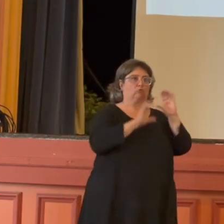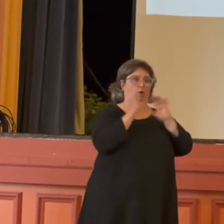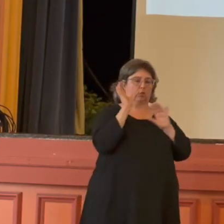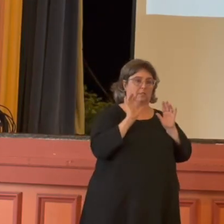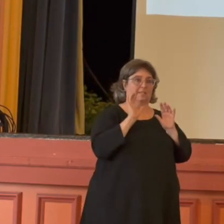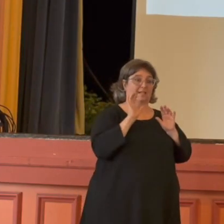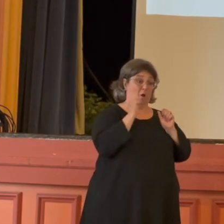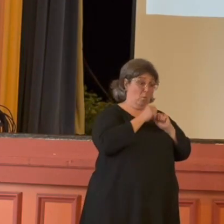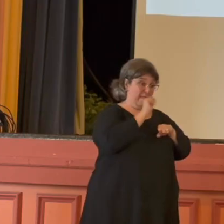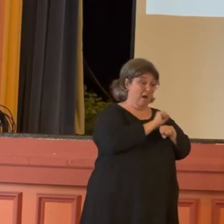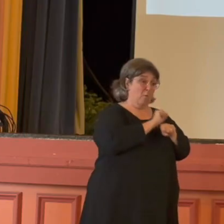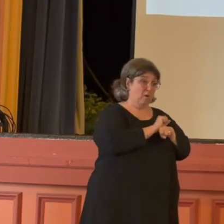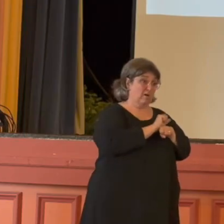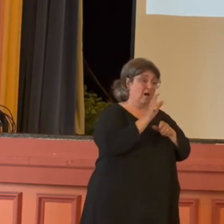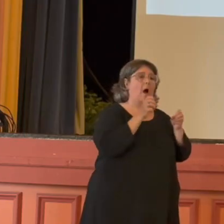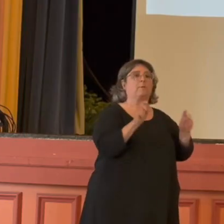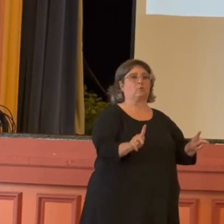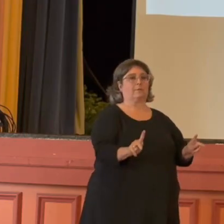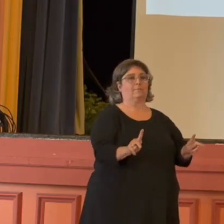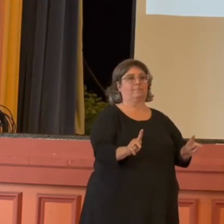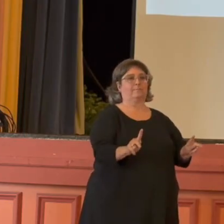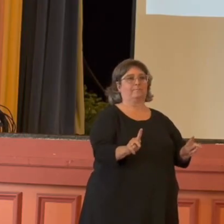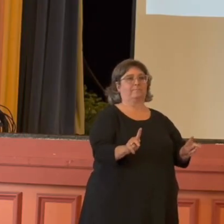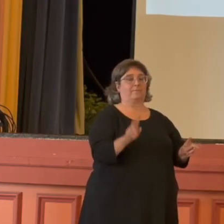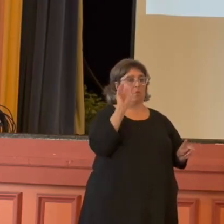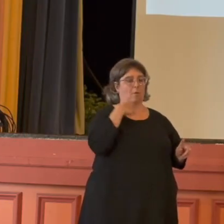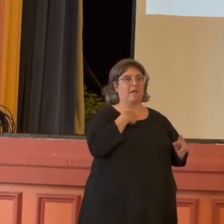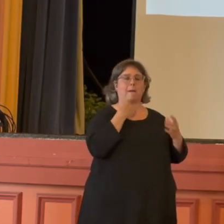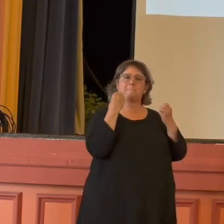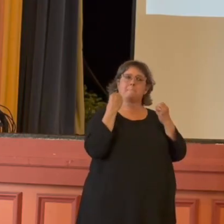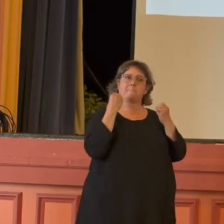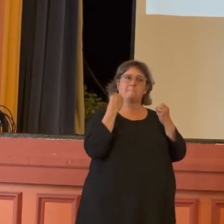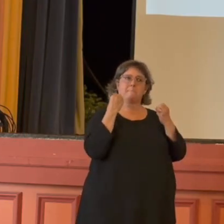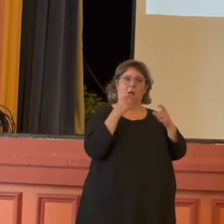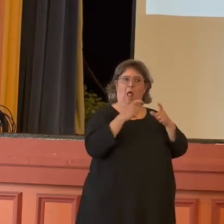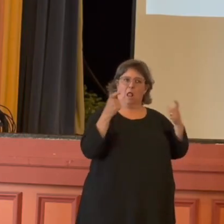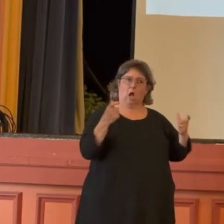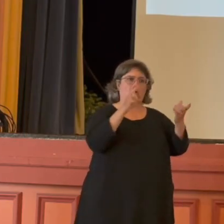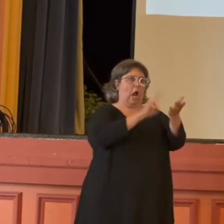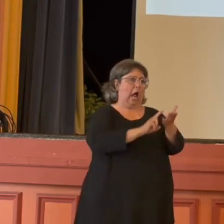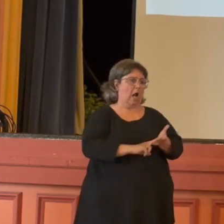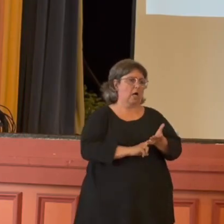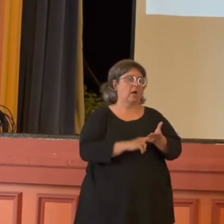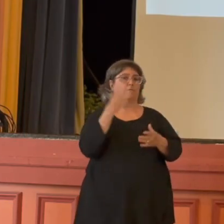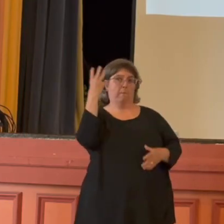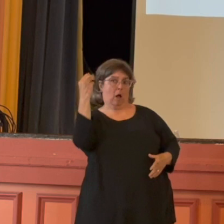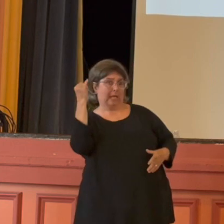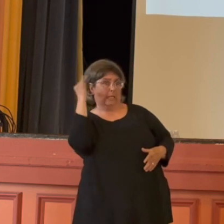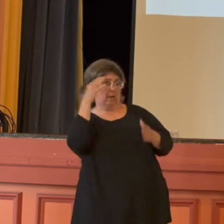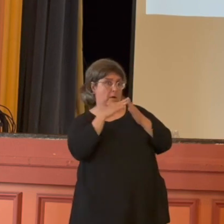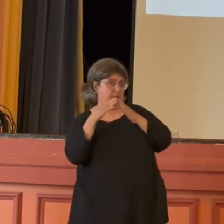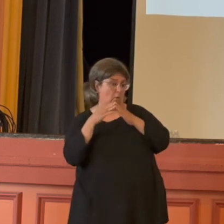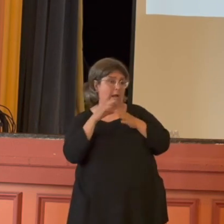work, but with that work comes opportunity. There will certainly be a number of some of the larger contractors from outside City